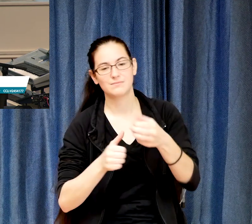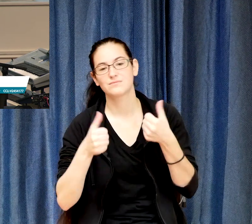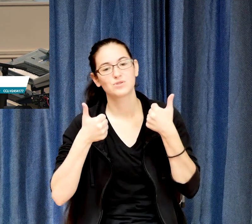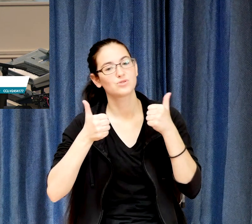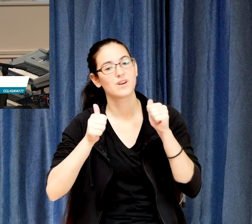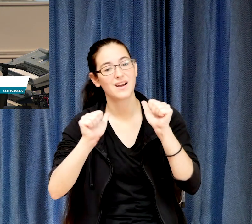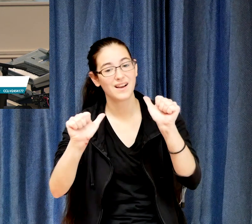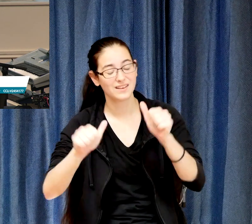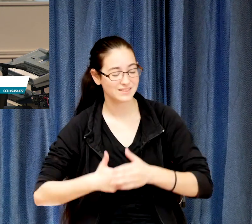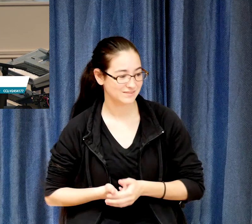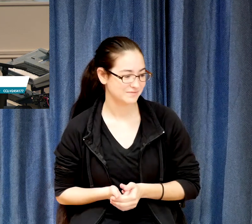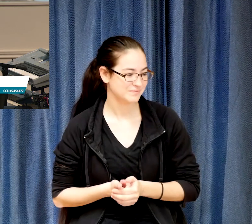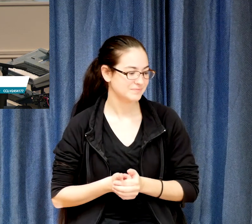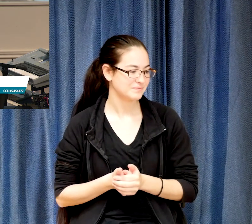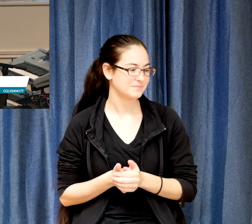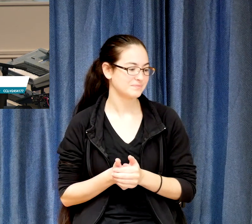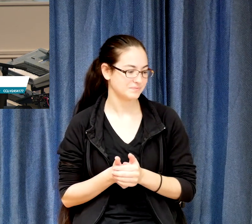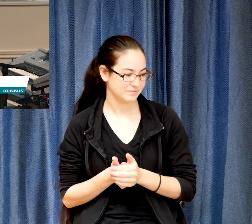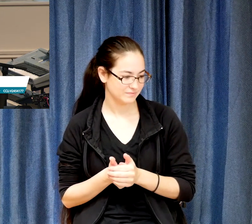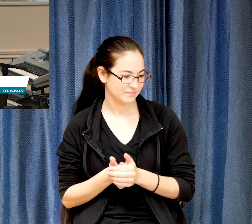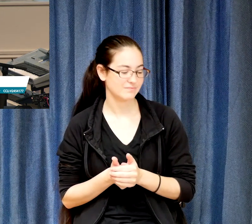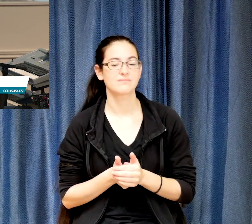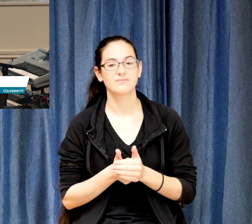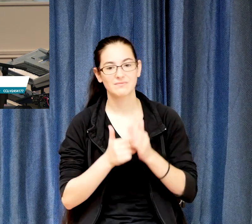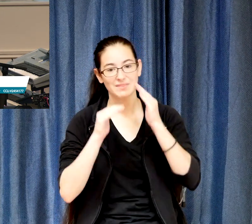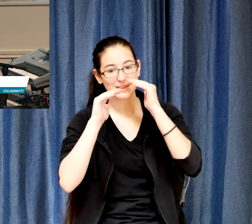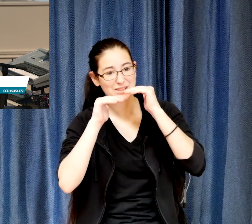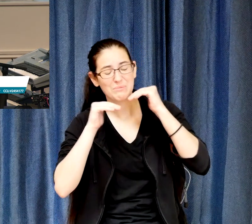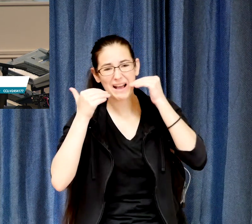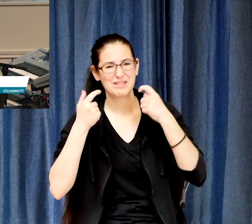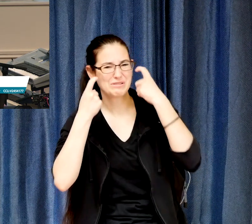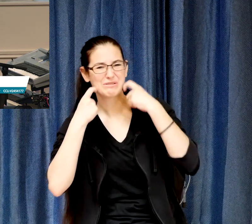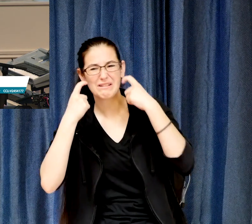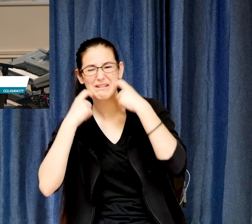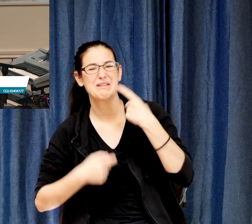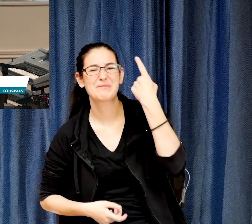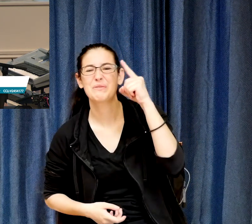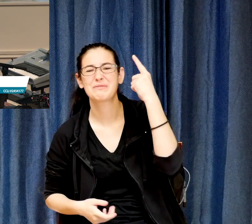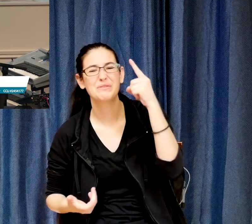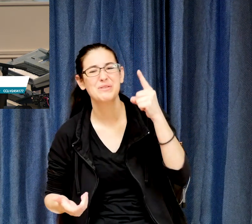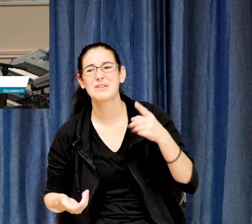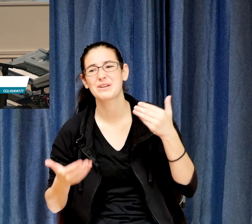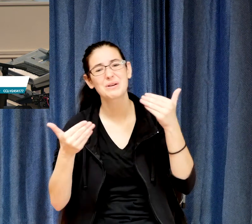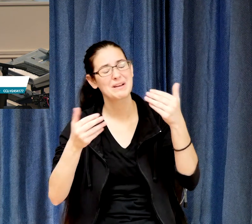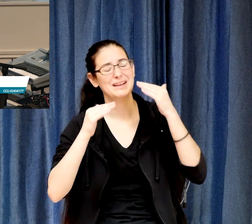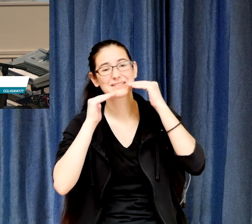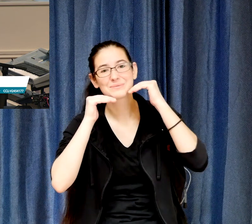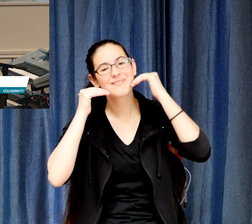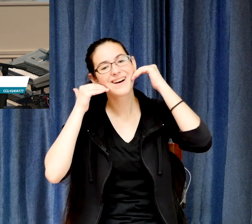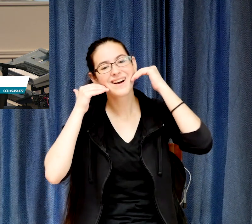trying. Smile, what's the use of crying? You'll find that